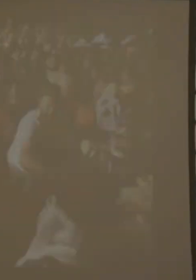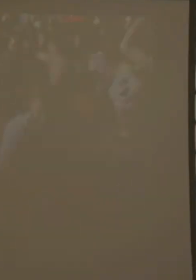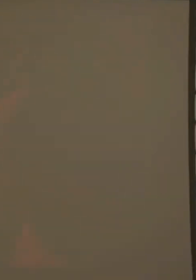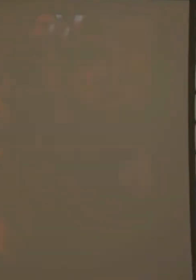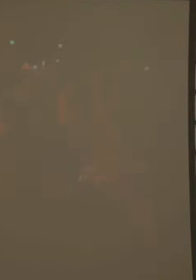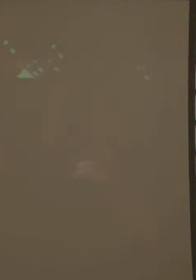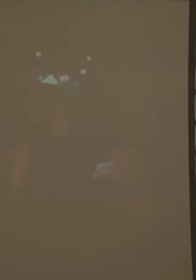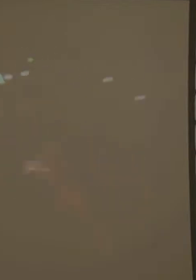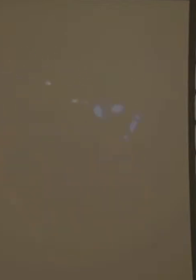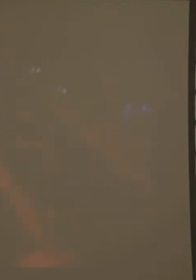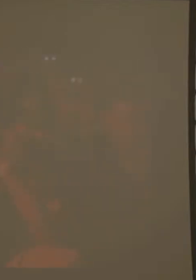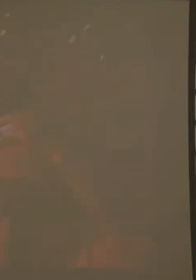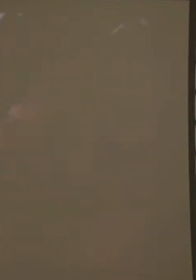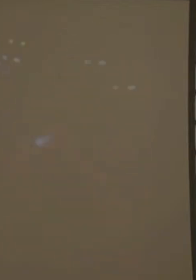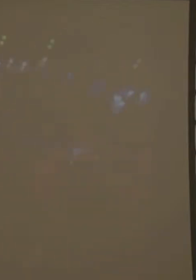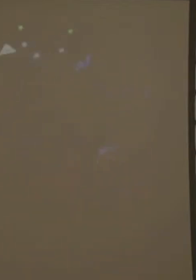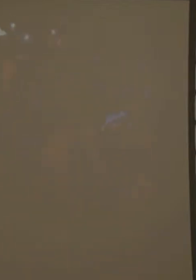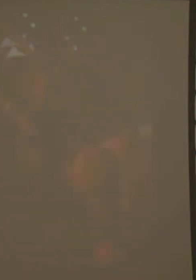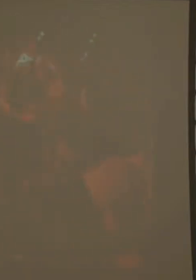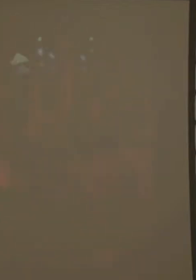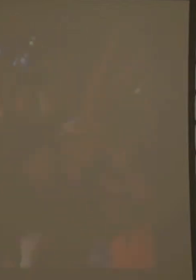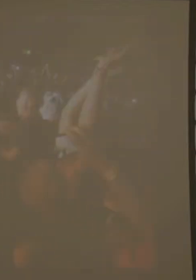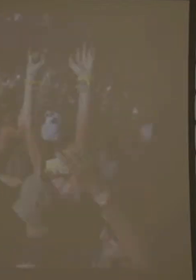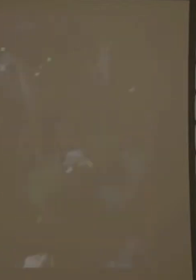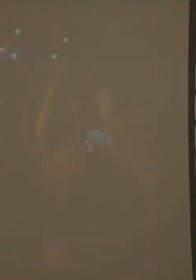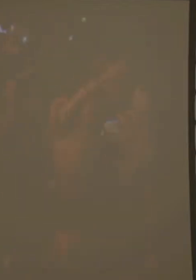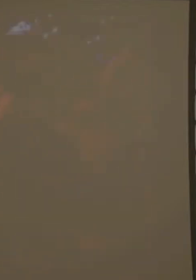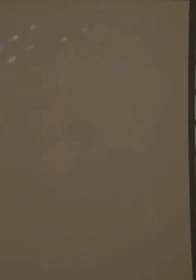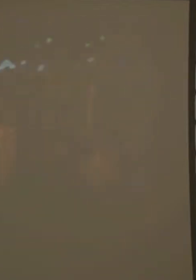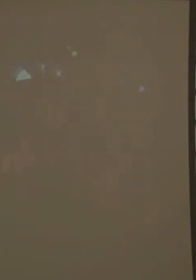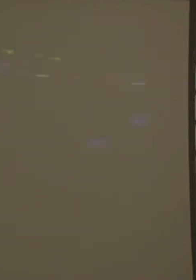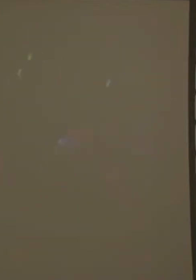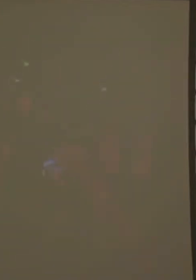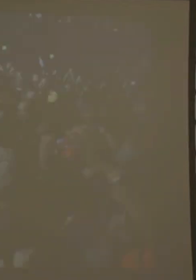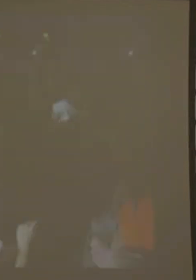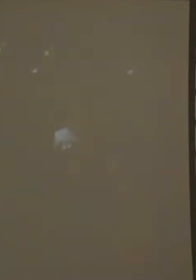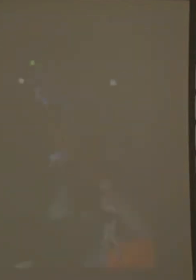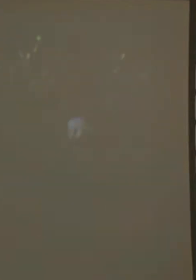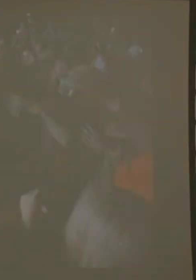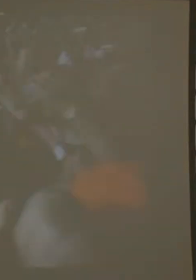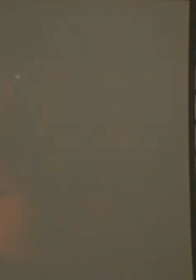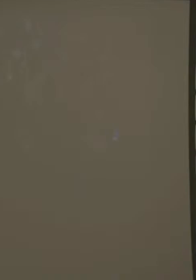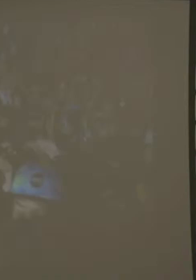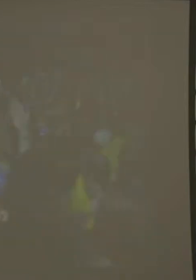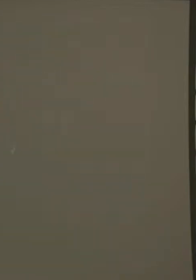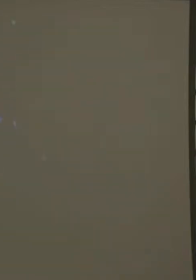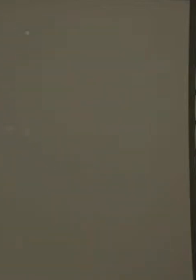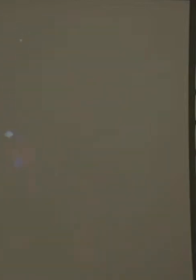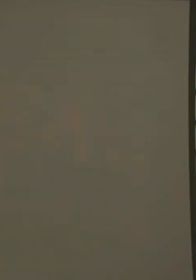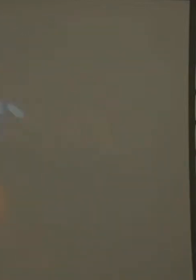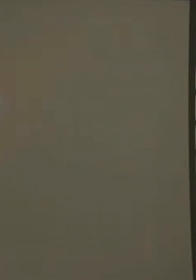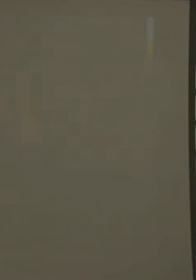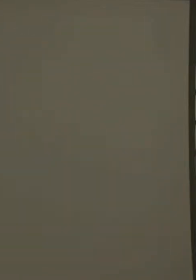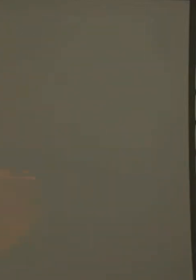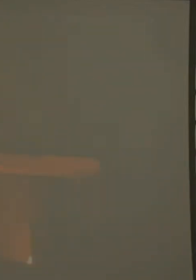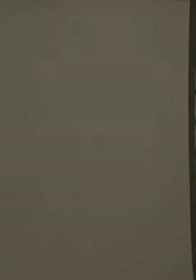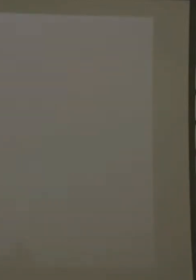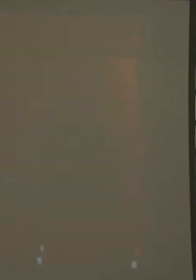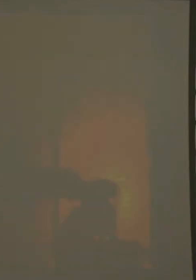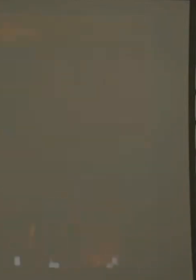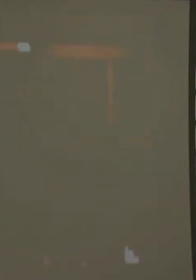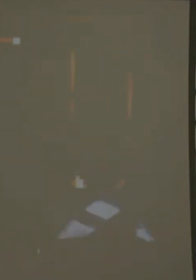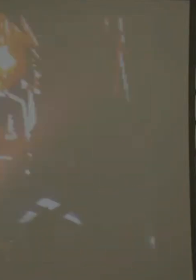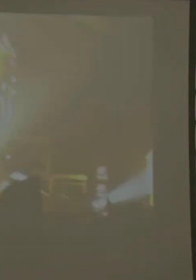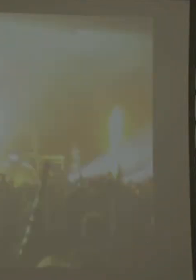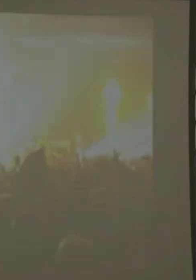The more intense the video work, the better. I enjoy putting lots of energy into my work, so I feel it will work well